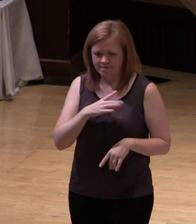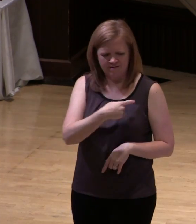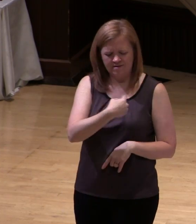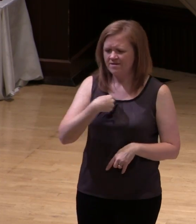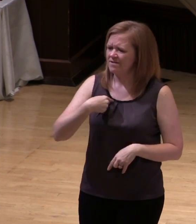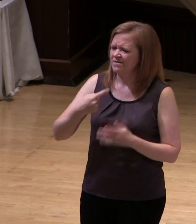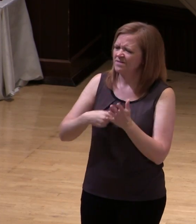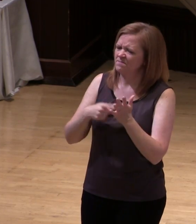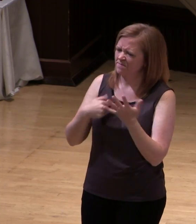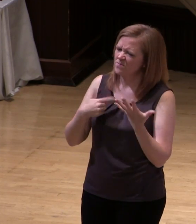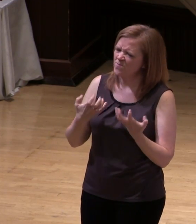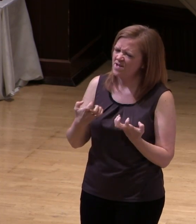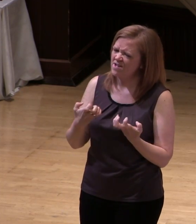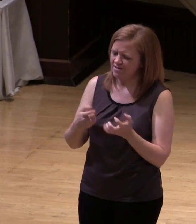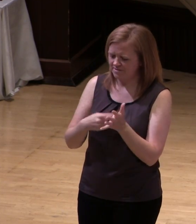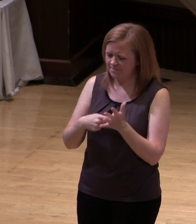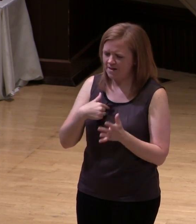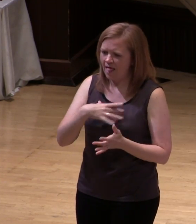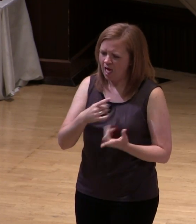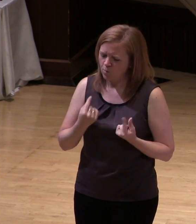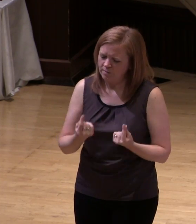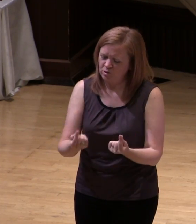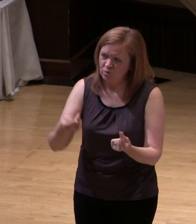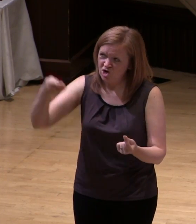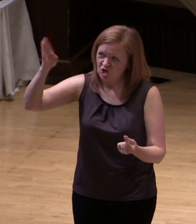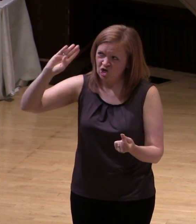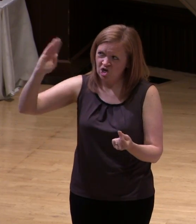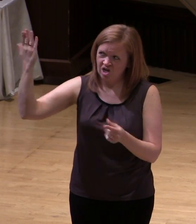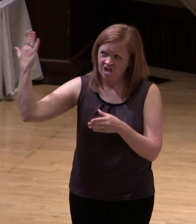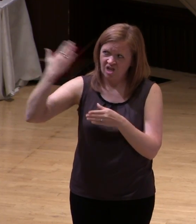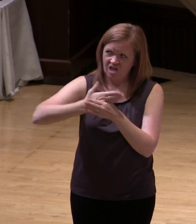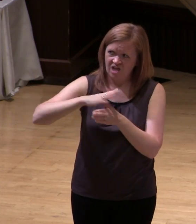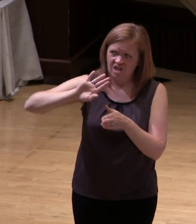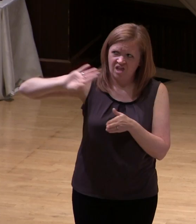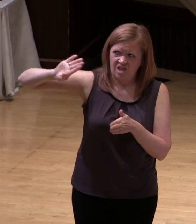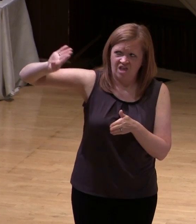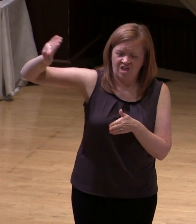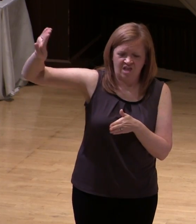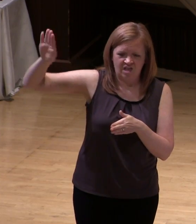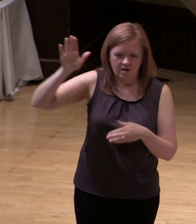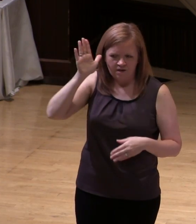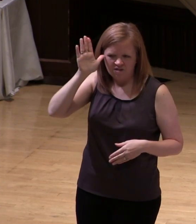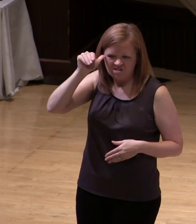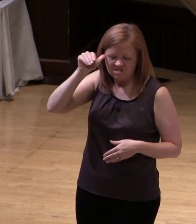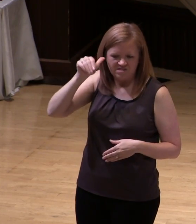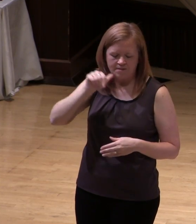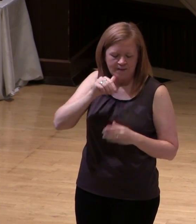I don't want God to interfere with it. And I'll look out and tell me something else.